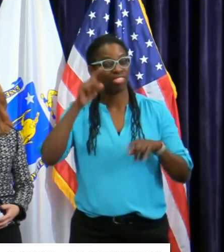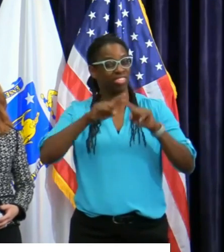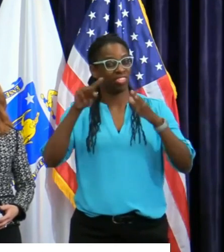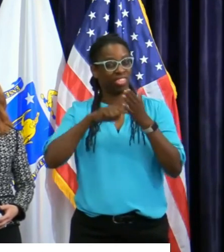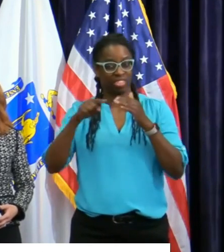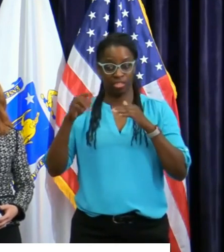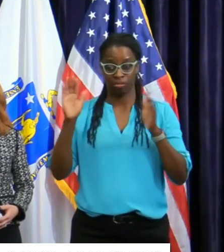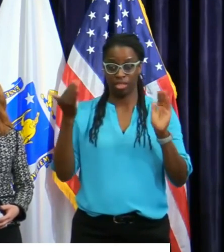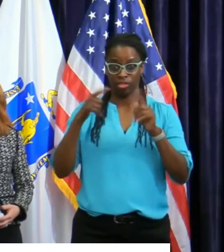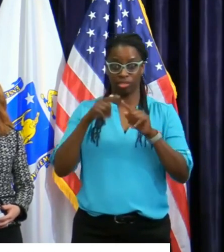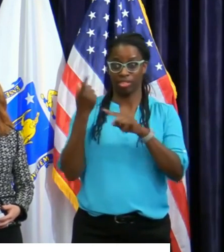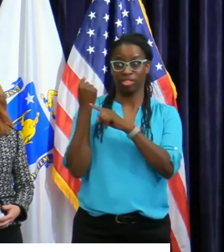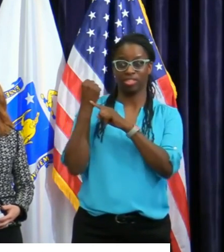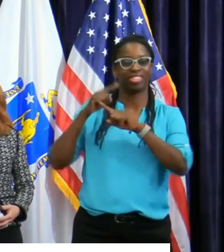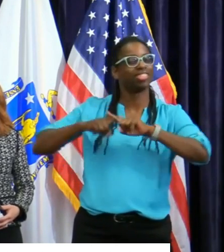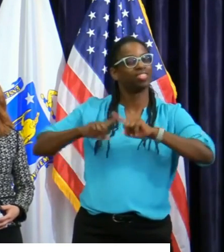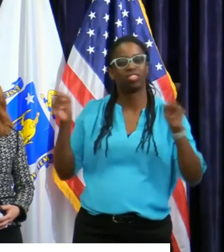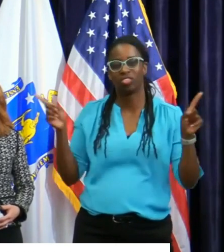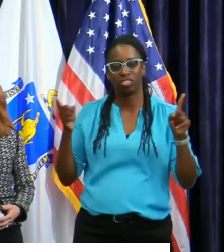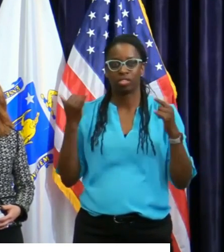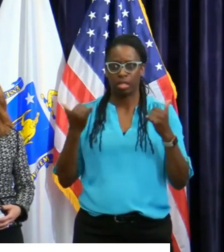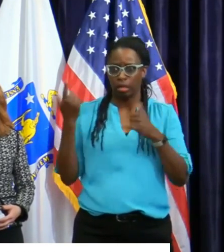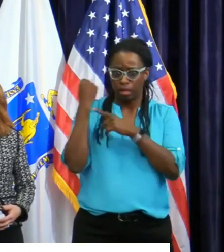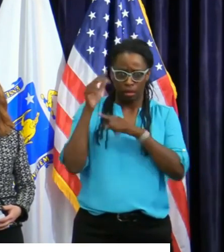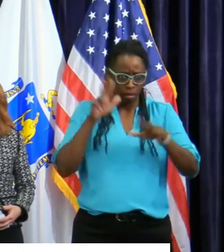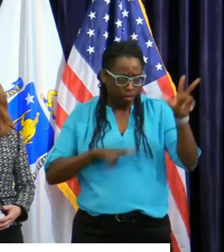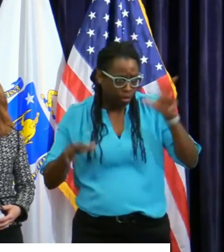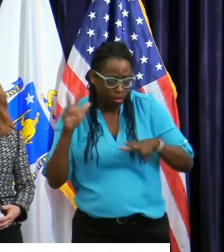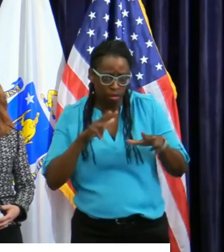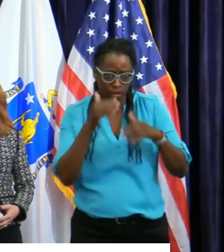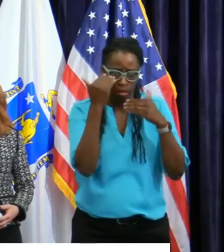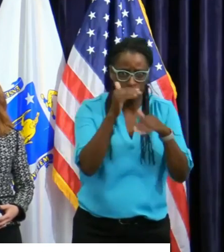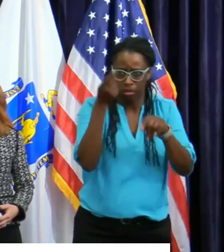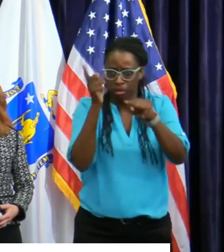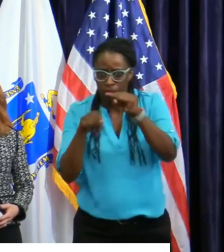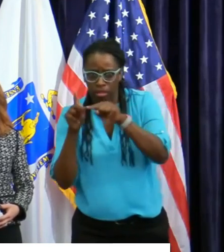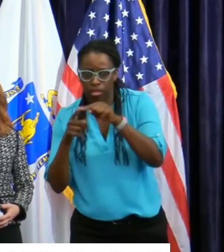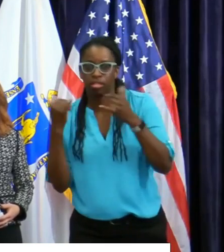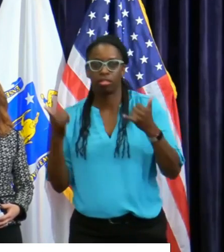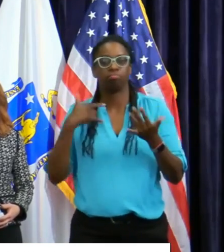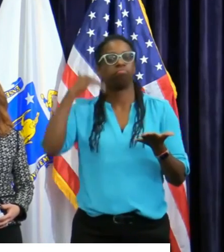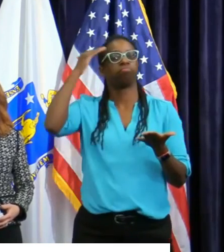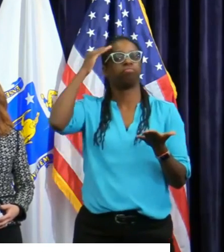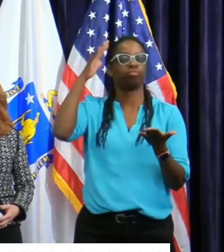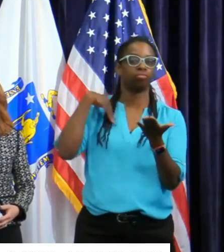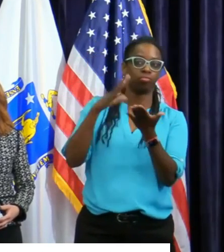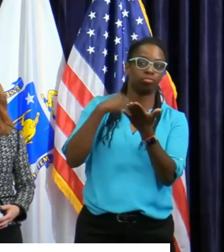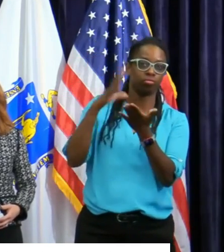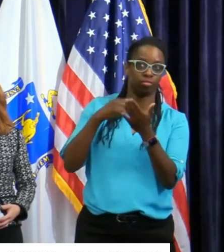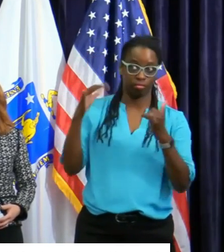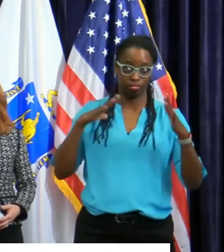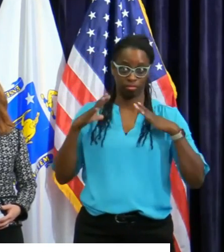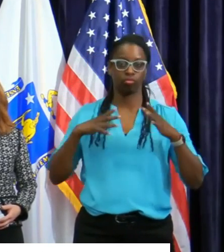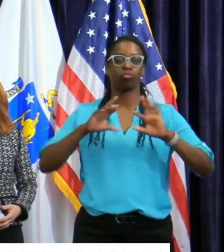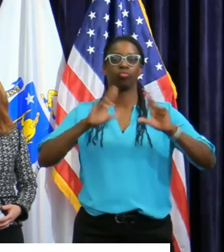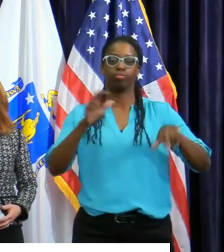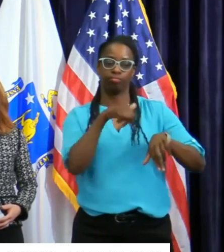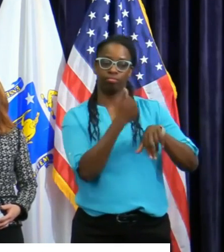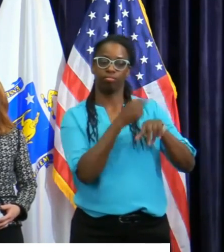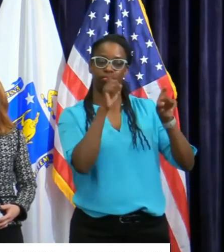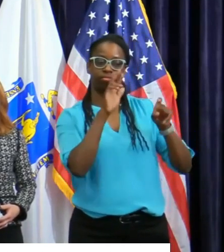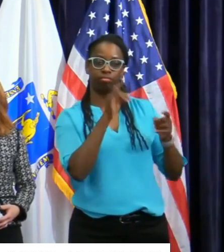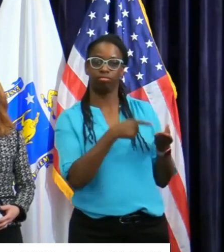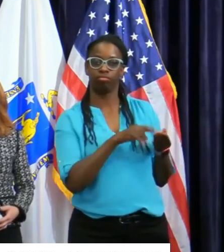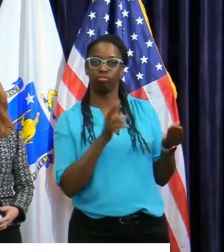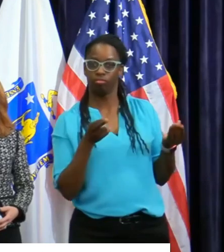widely available and the vast majority of our residents vaccinated, we have far more tools at our disposal to fight COVID